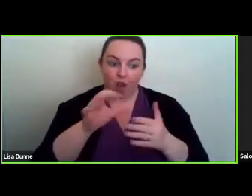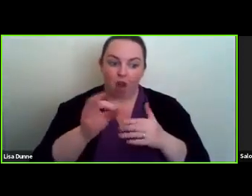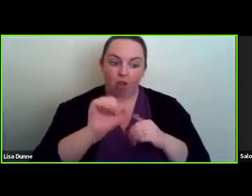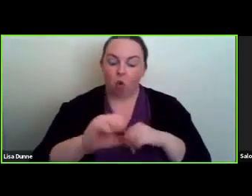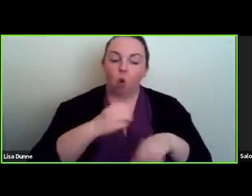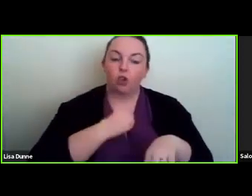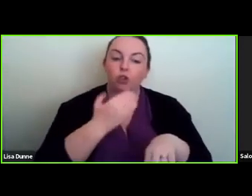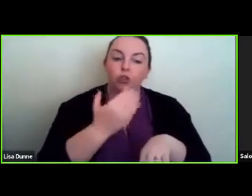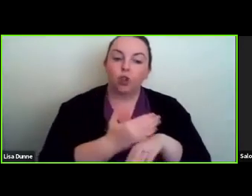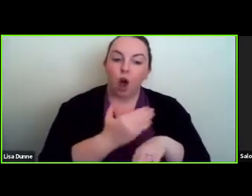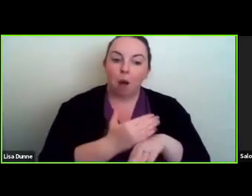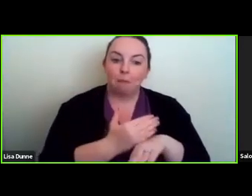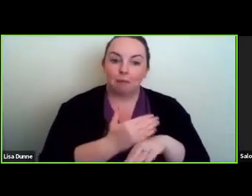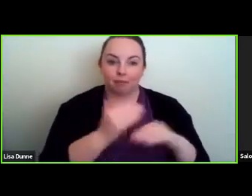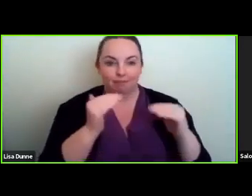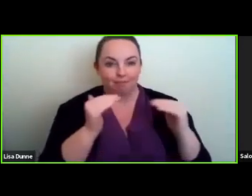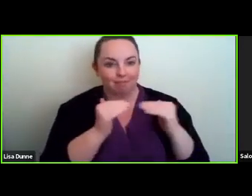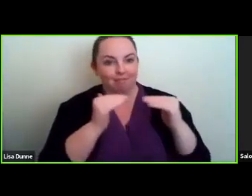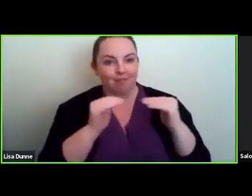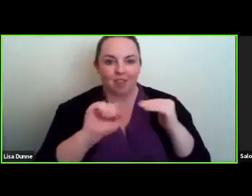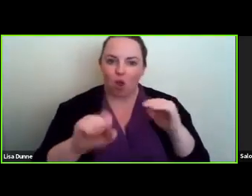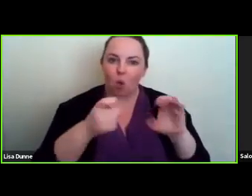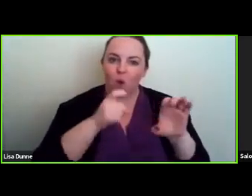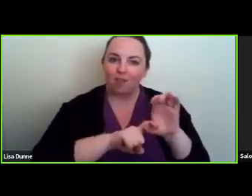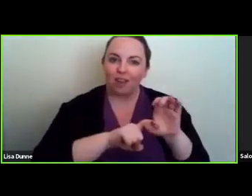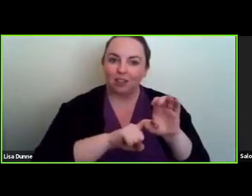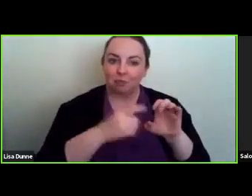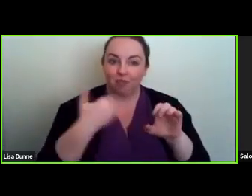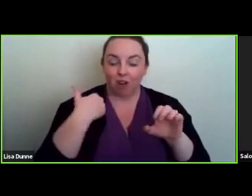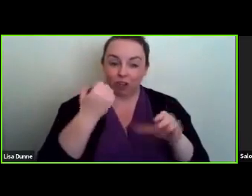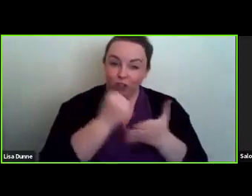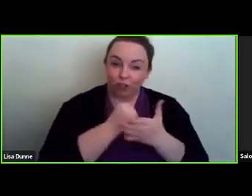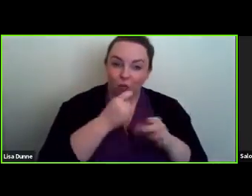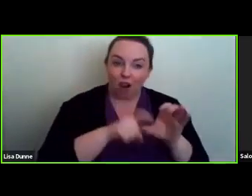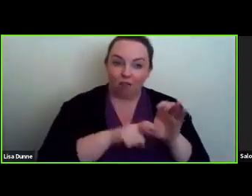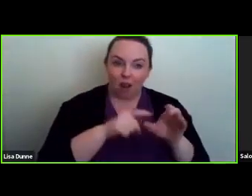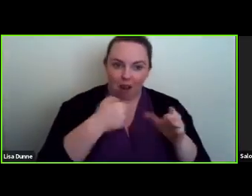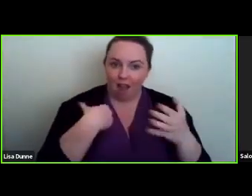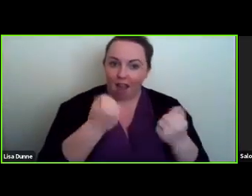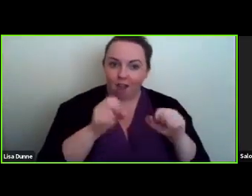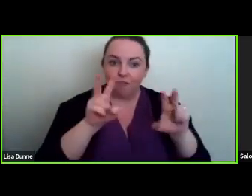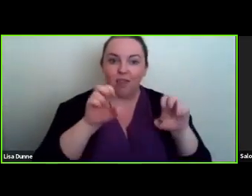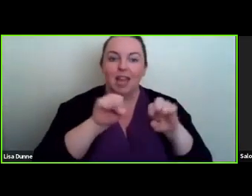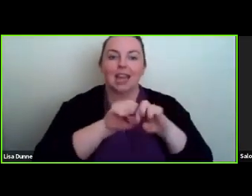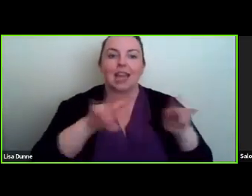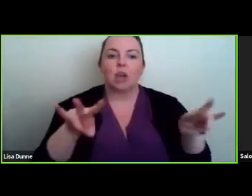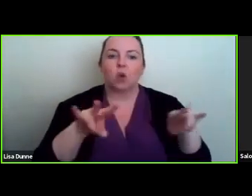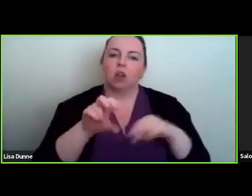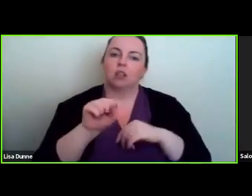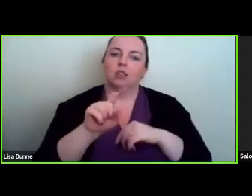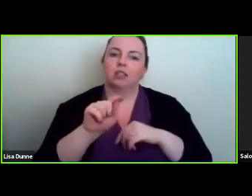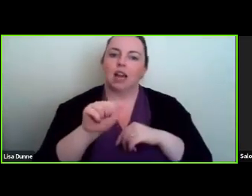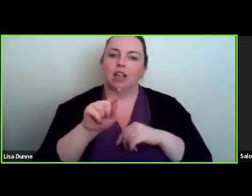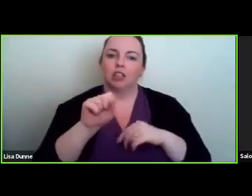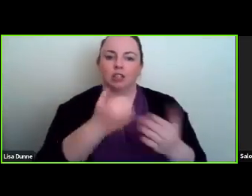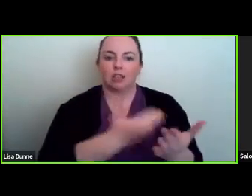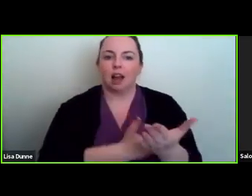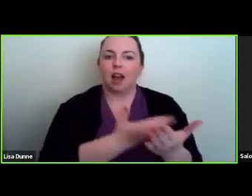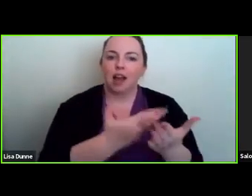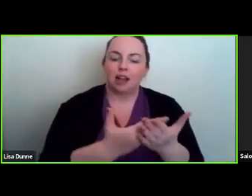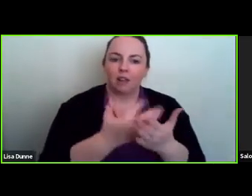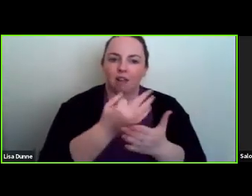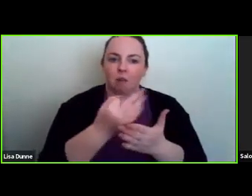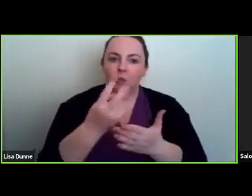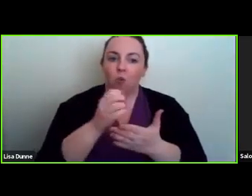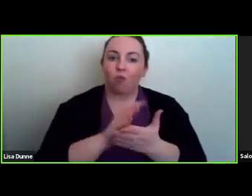jobs that matches their qualifications, even though we have the Equal Status Act and also Employment Act of 2014.